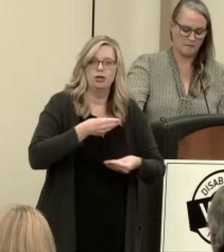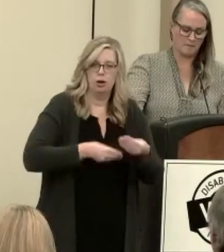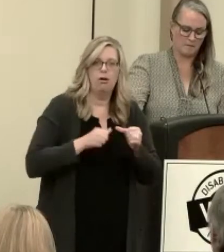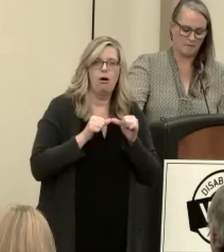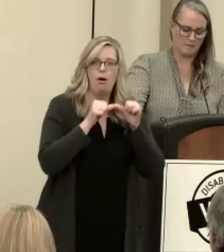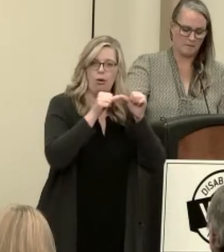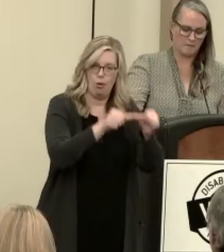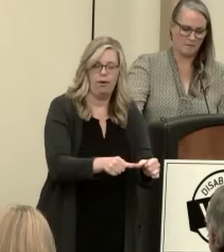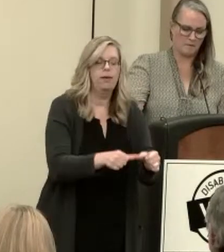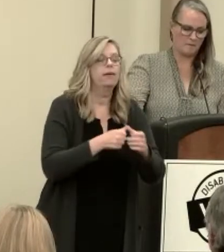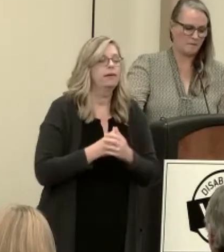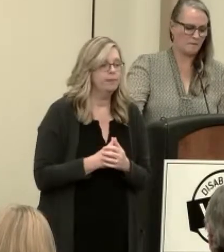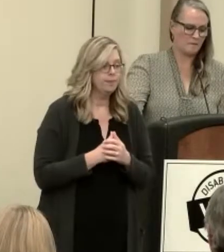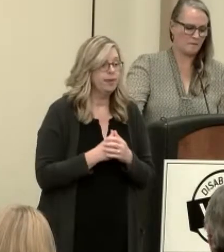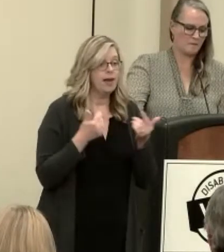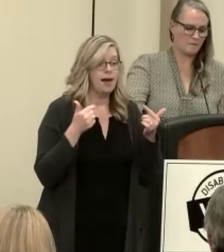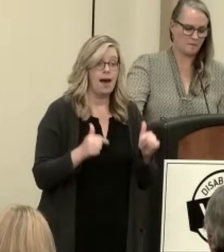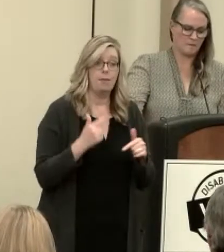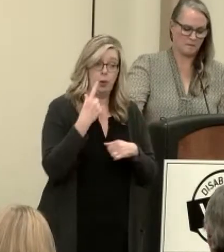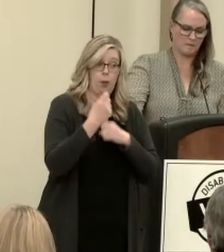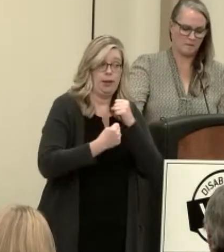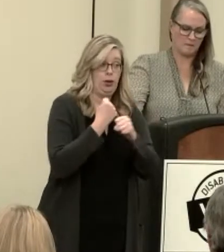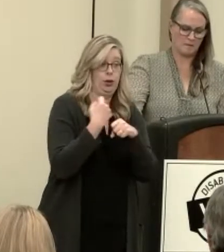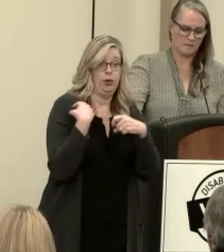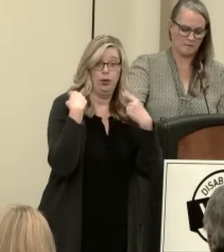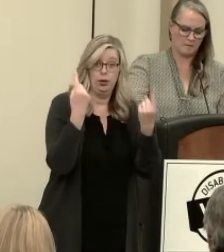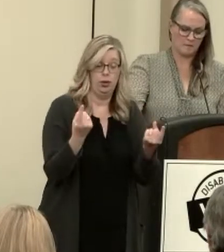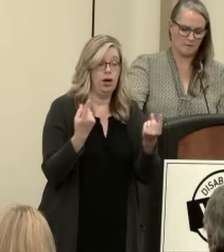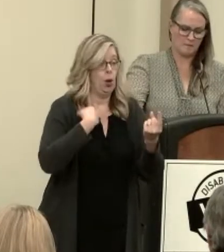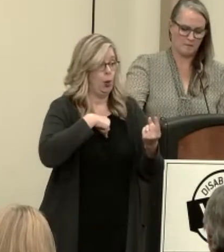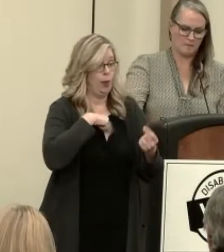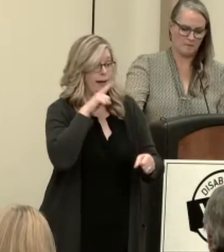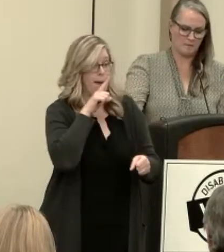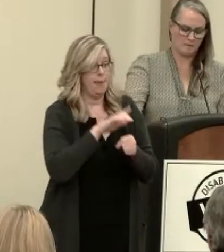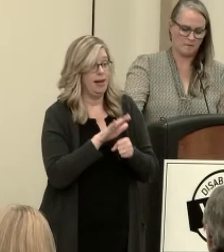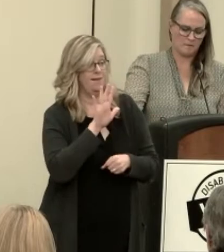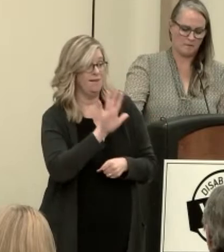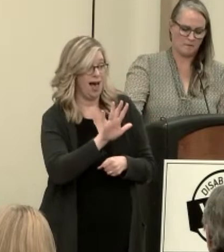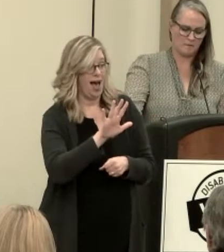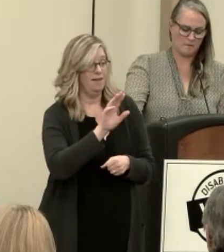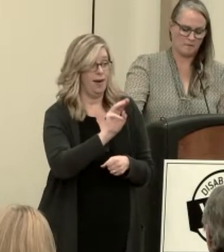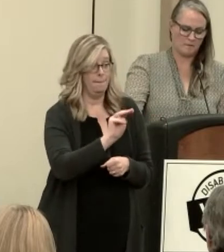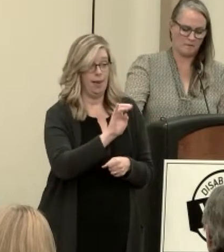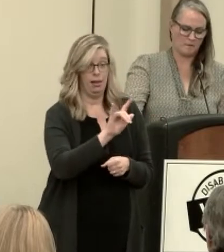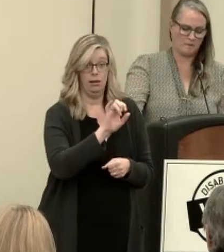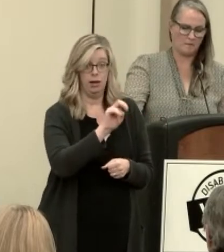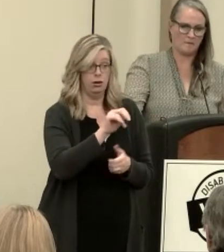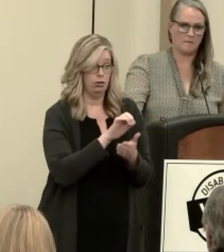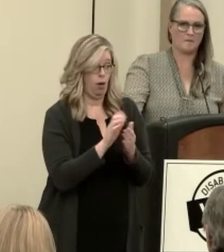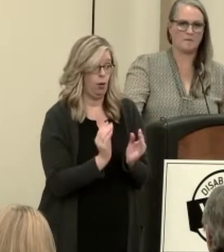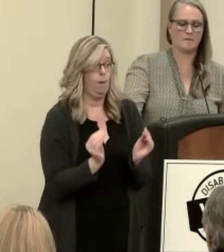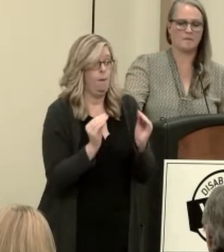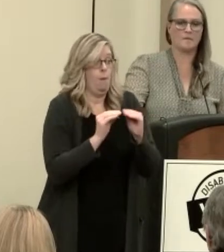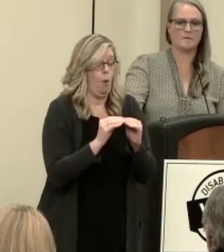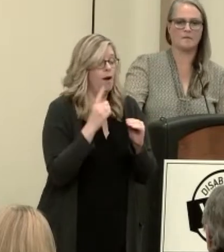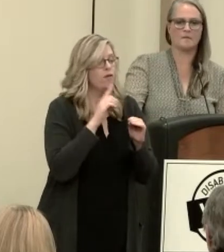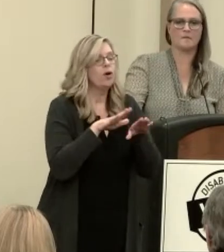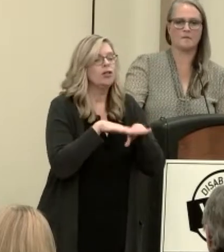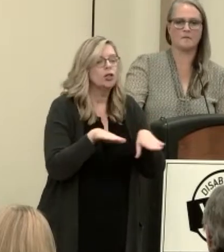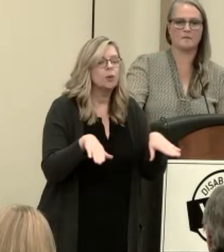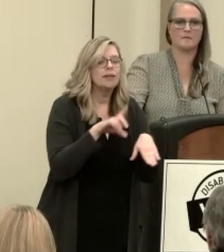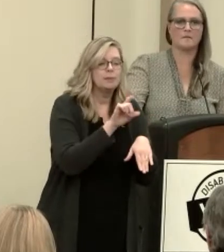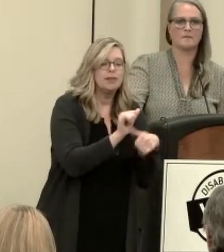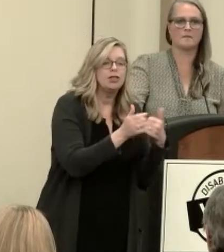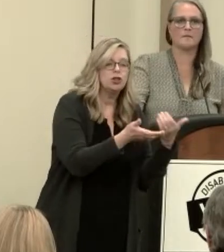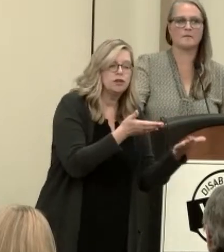basis. In the last year, we committed 5 million more for children's disability services and